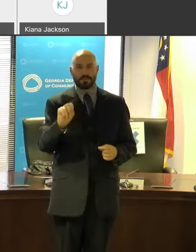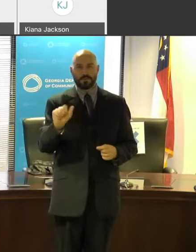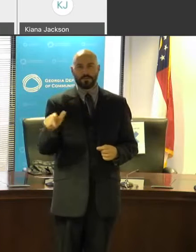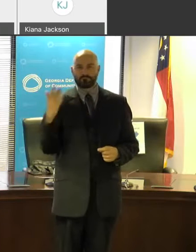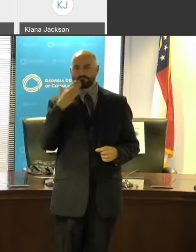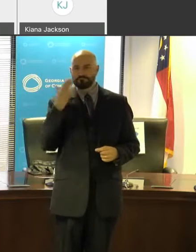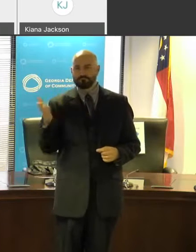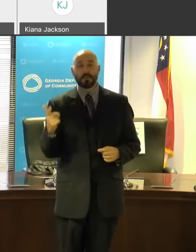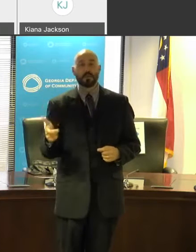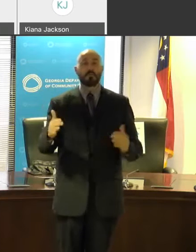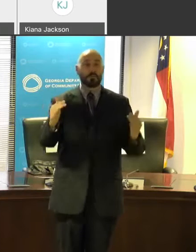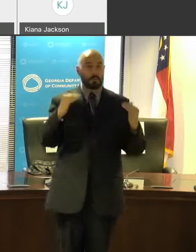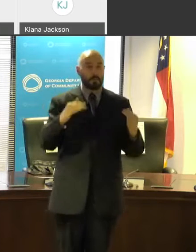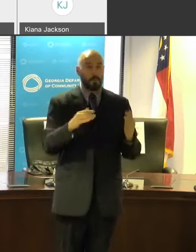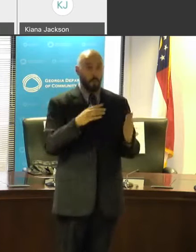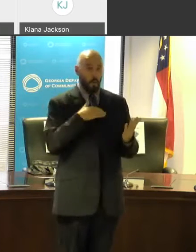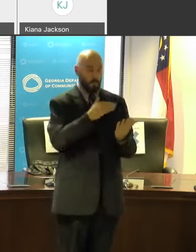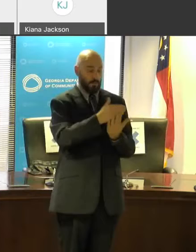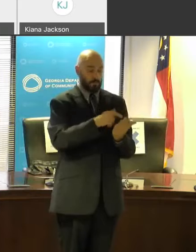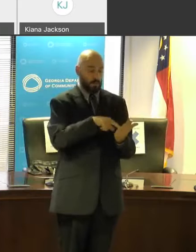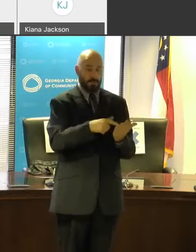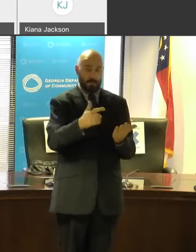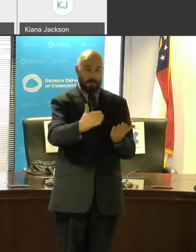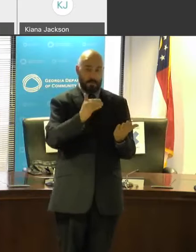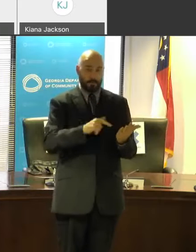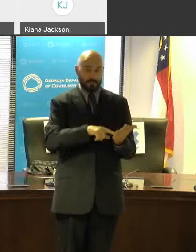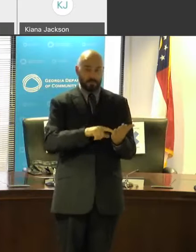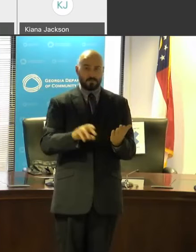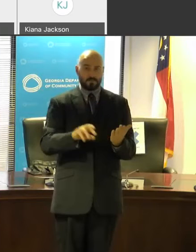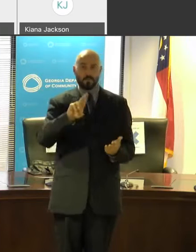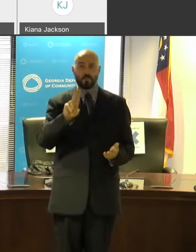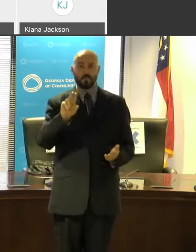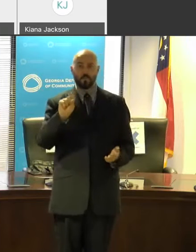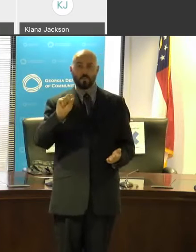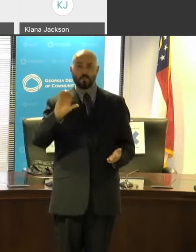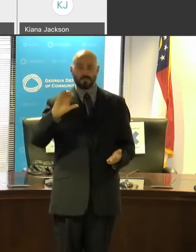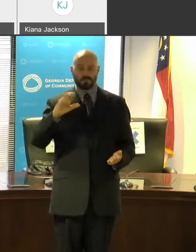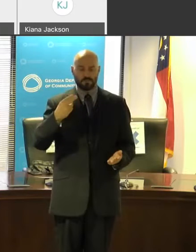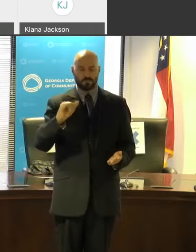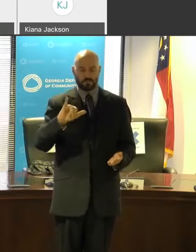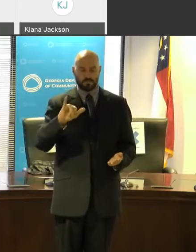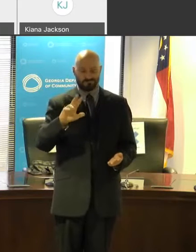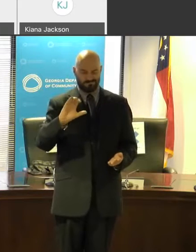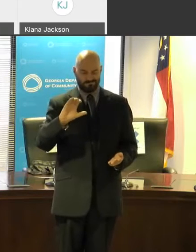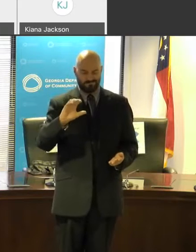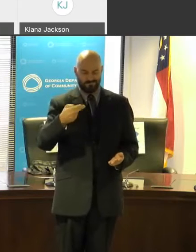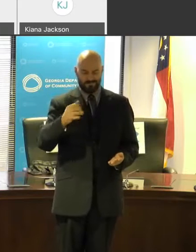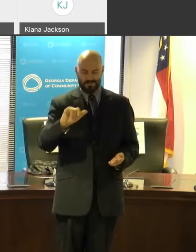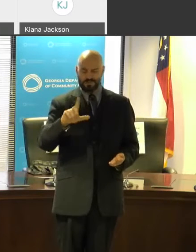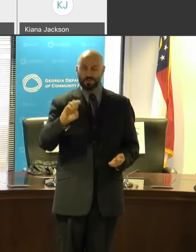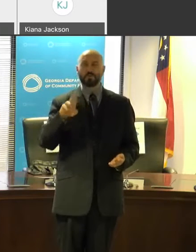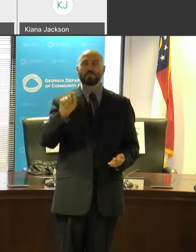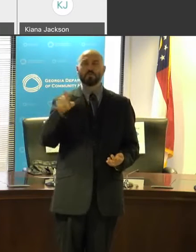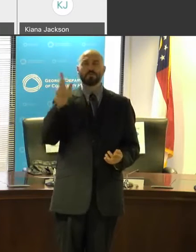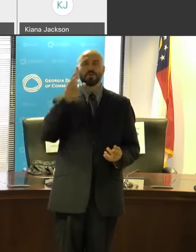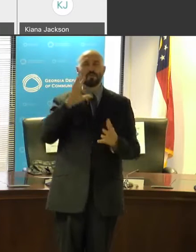Next on the agenda, we're going to ask Russ Childers to give us a report on the audit committee meeting that I believe was held earlier